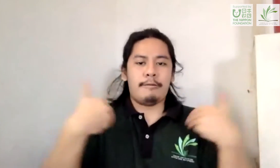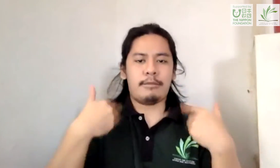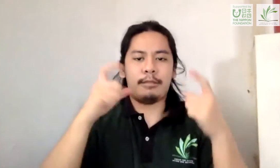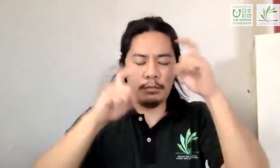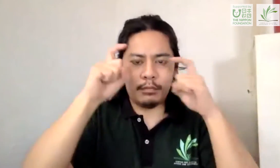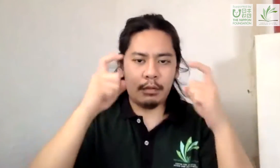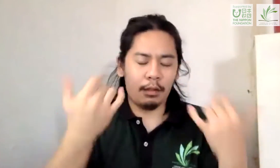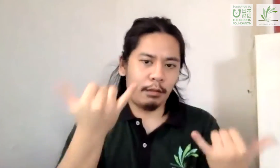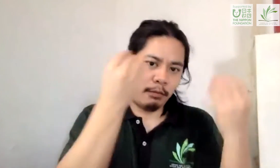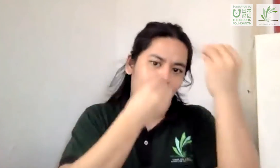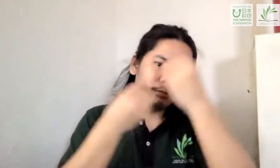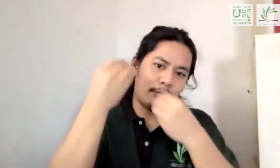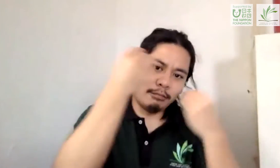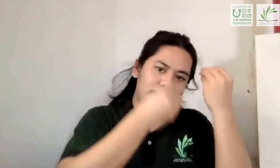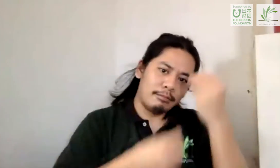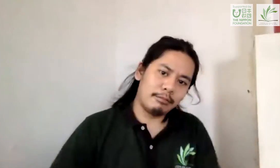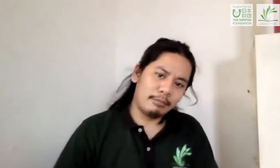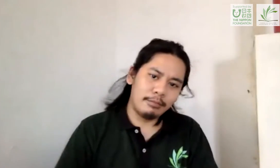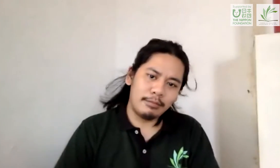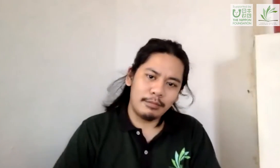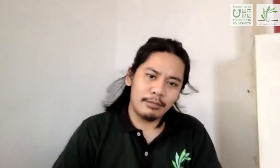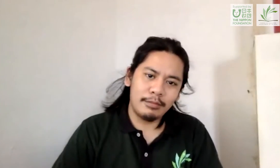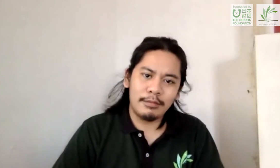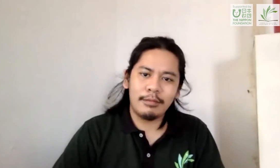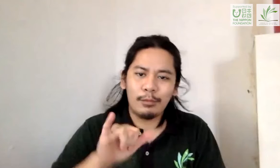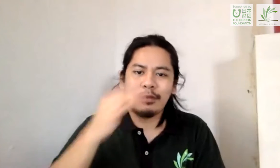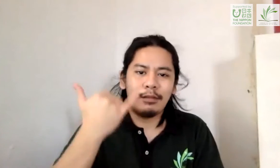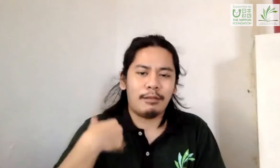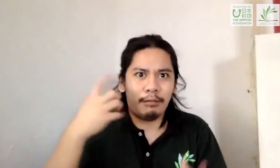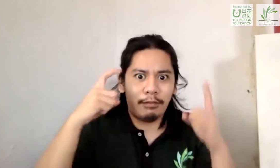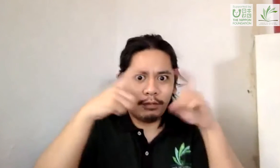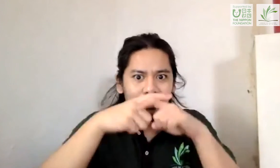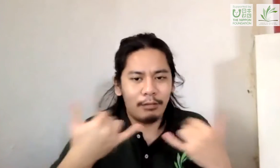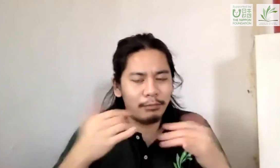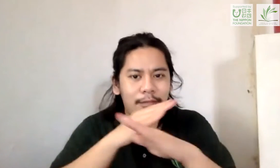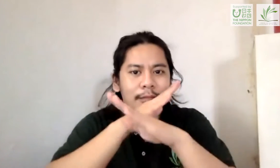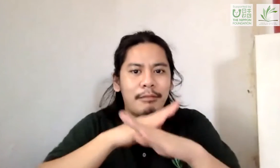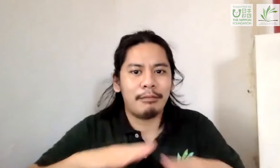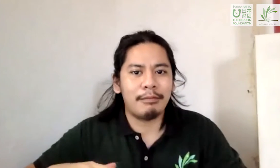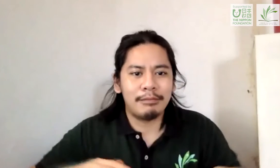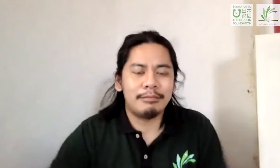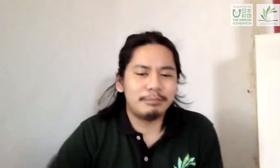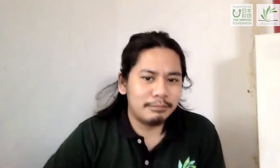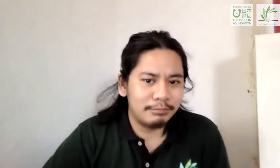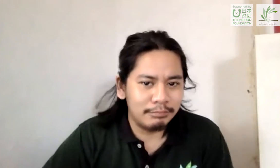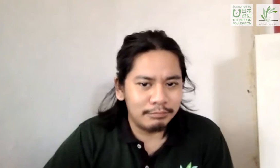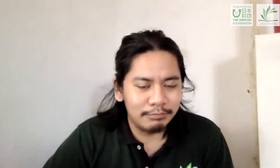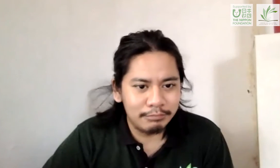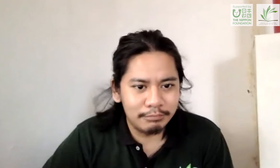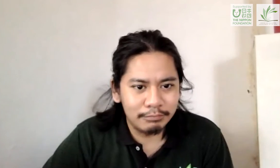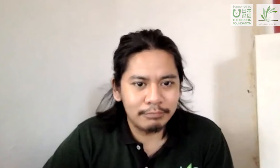Because I just remembered that in some vocab signs for questions, there is no facial expression.